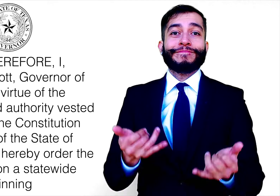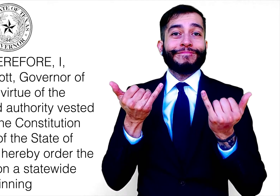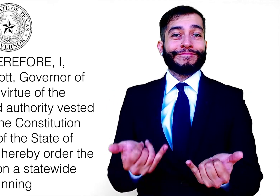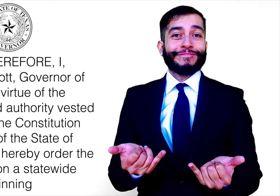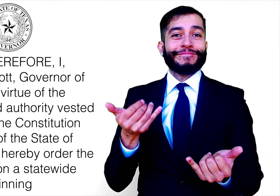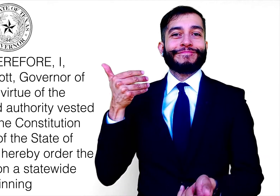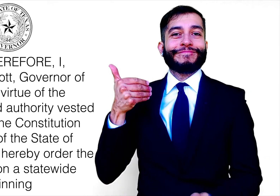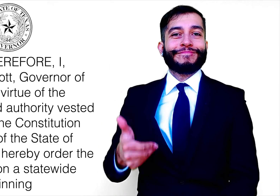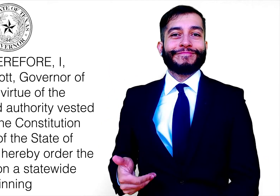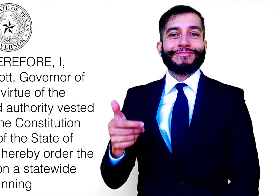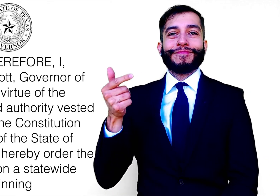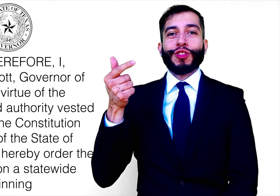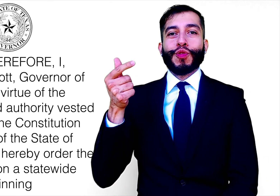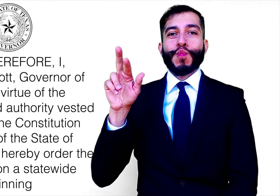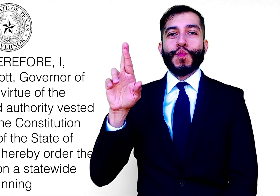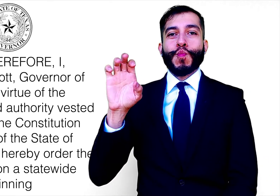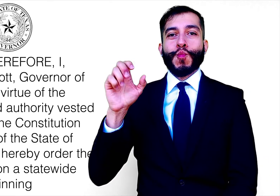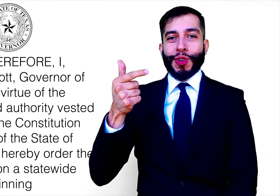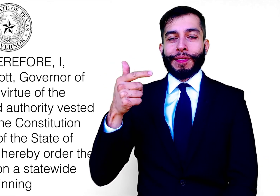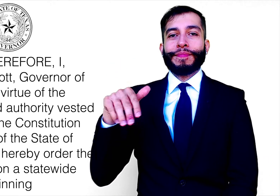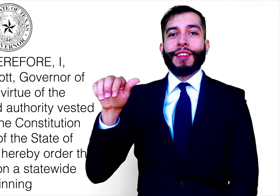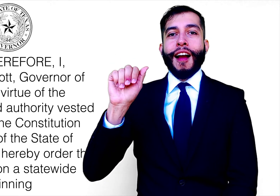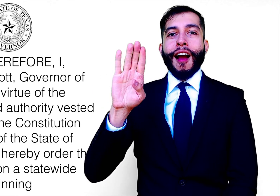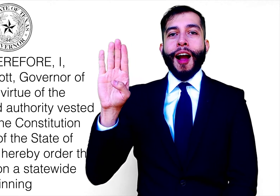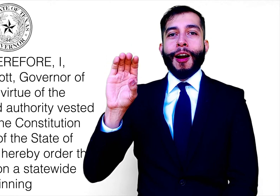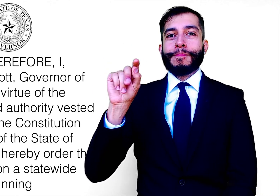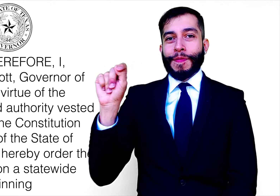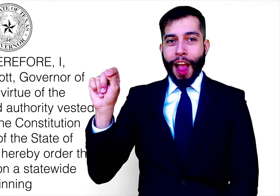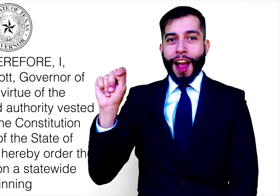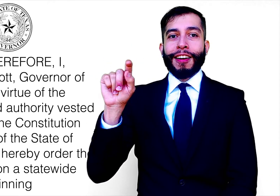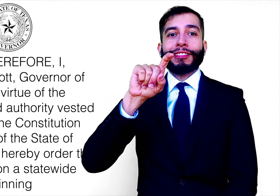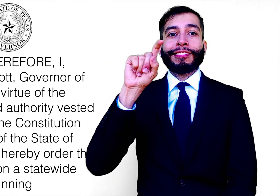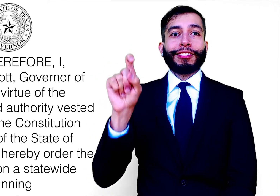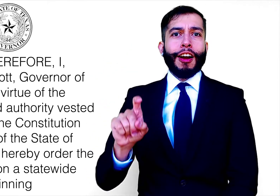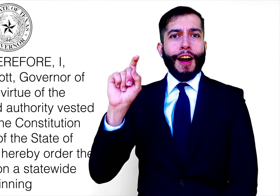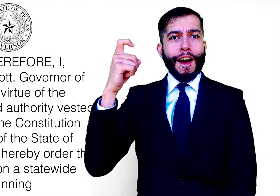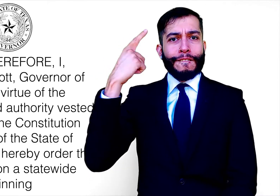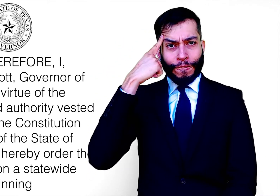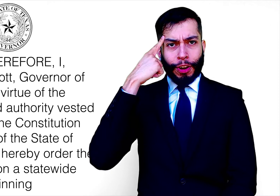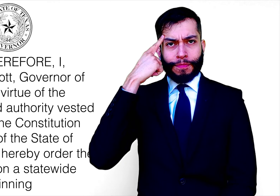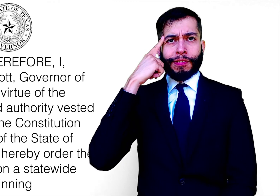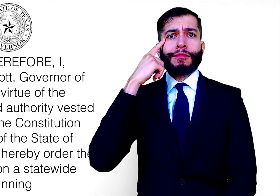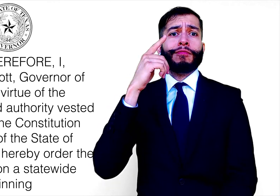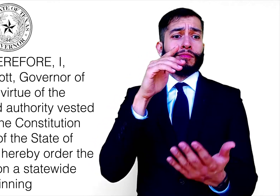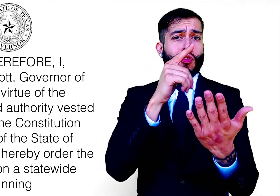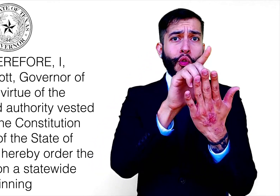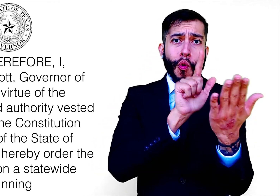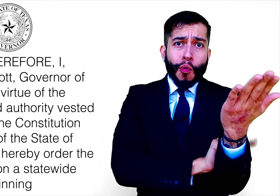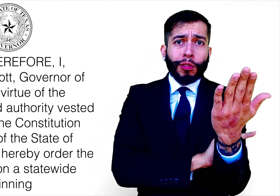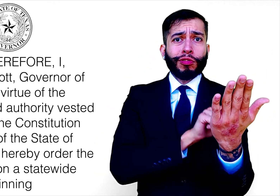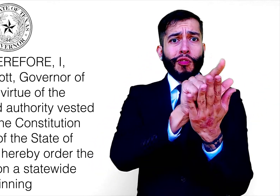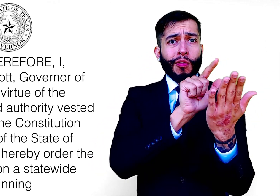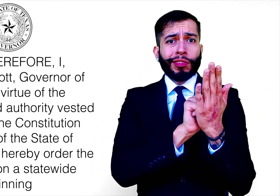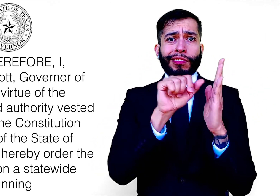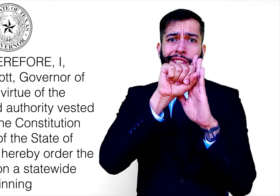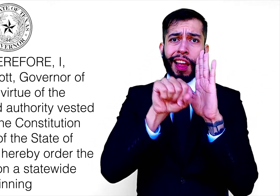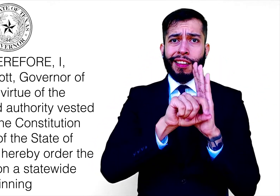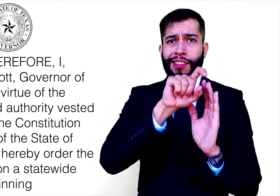Now therefore I, Greg Abbott, Governor of Texas, by virtue of the power and authority vested in me by the